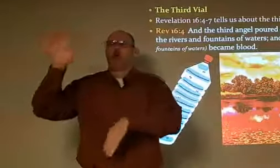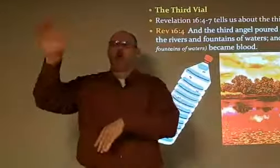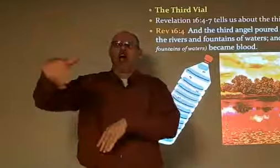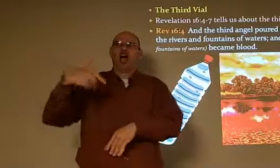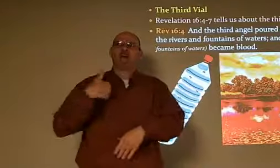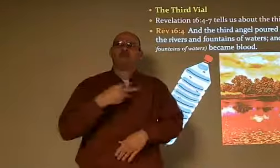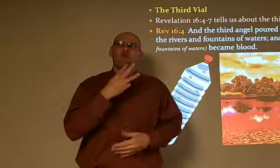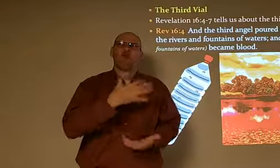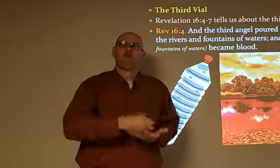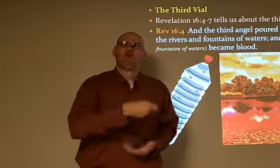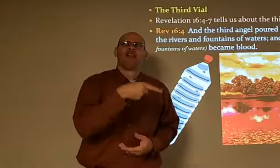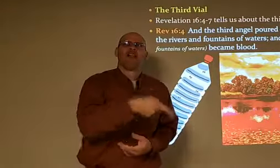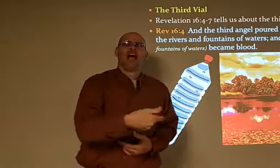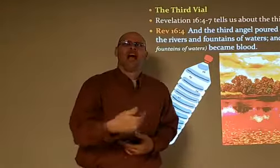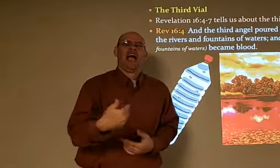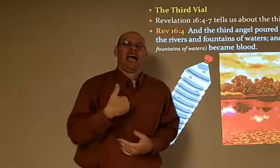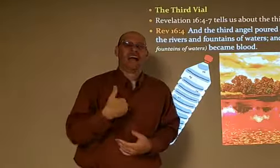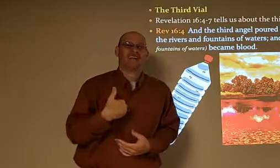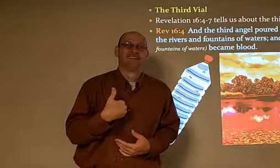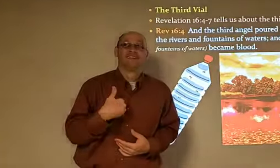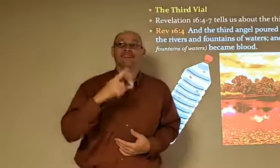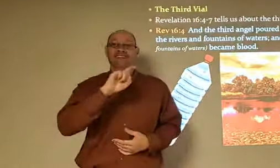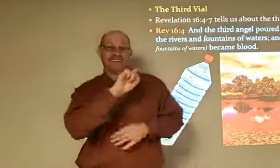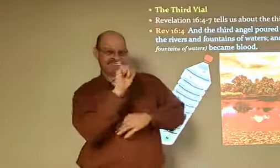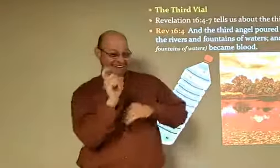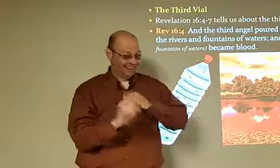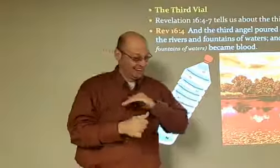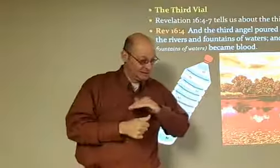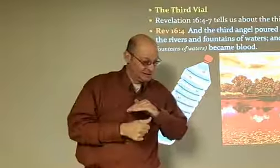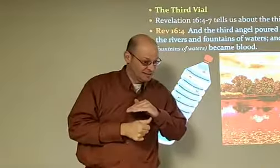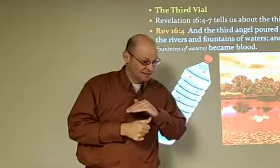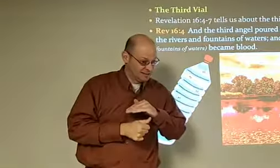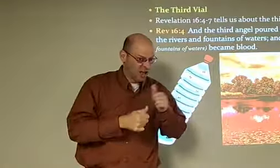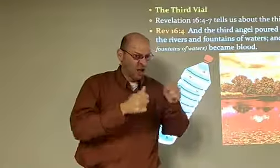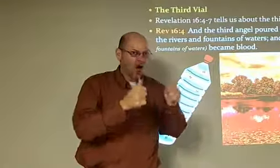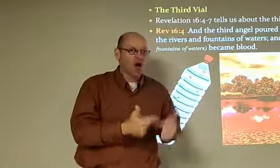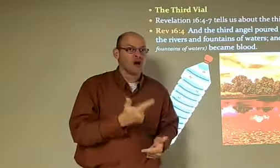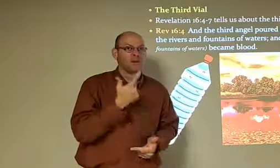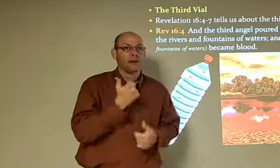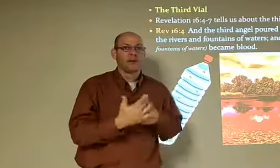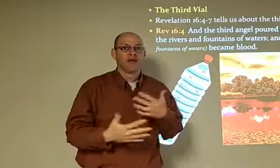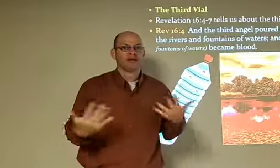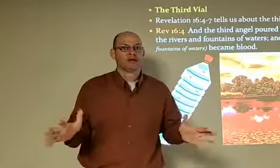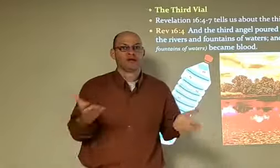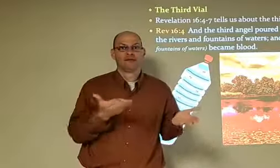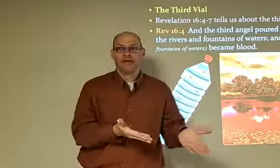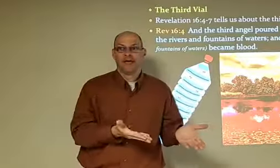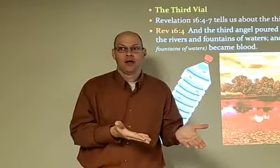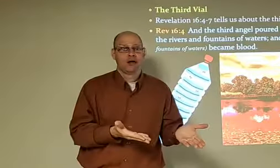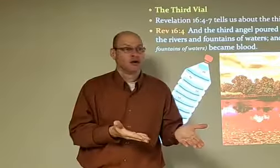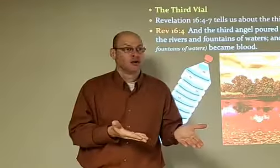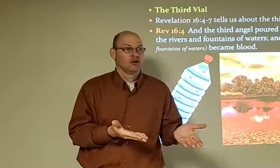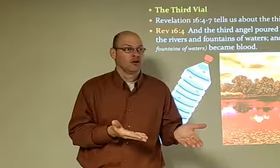The rivers and the waters, oh, they're bad, but we got the water here. And they go down to go look, and it's all red.